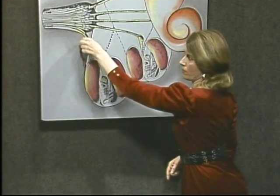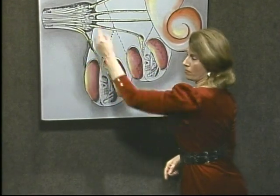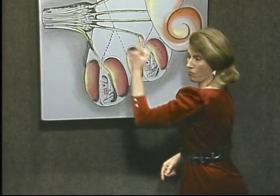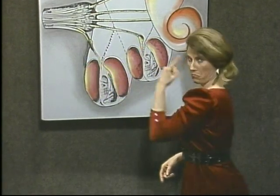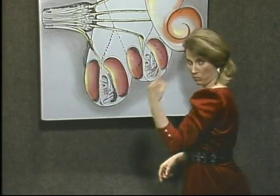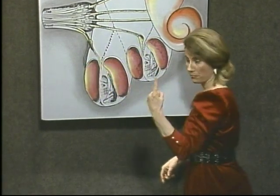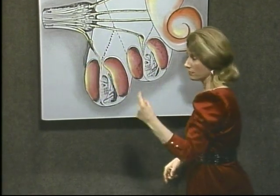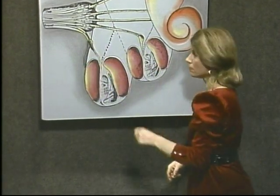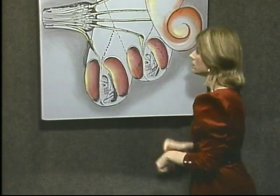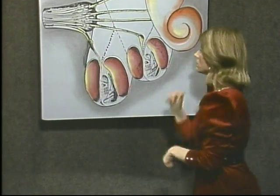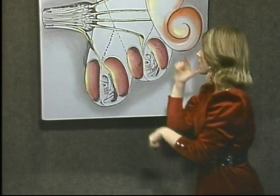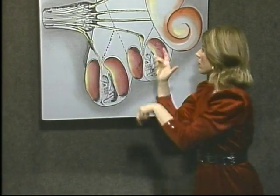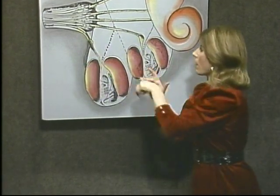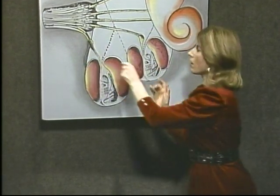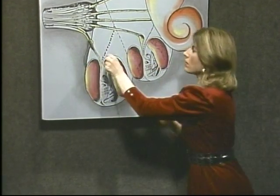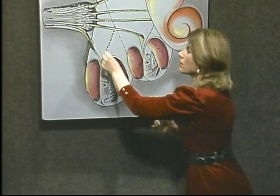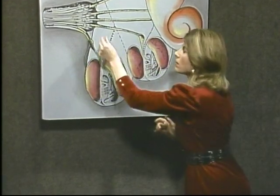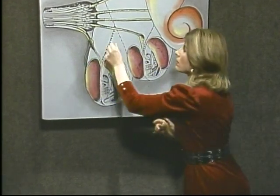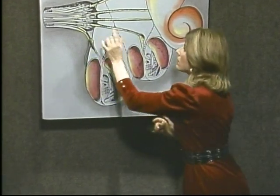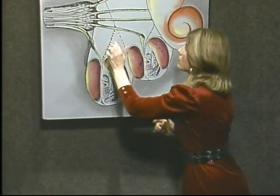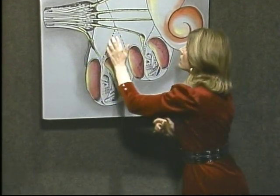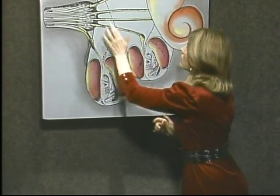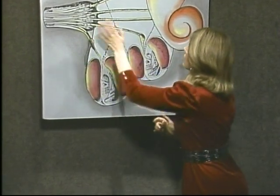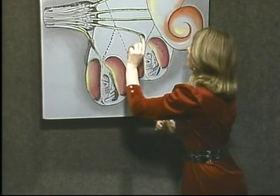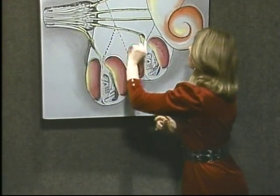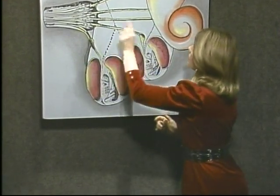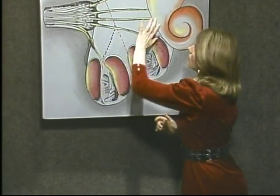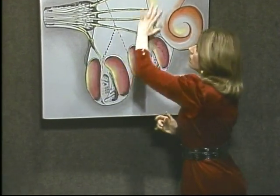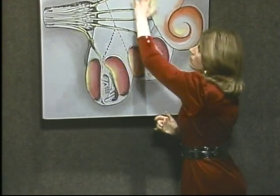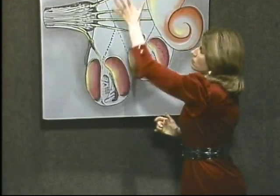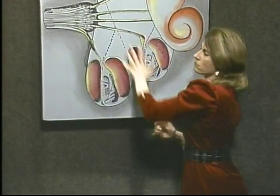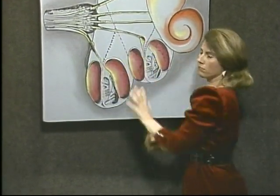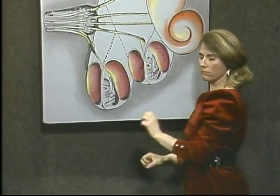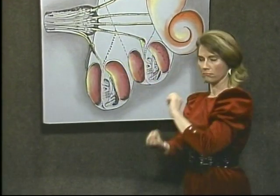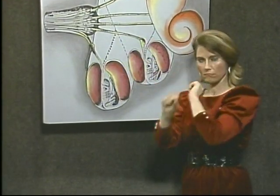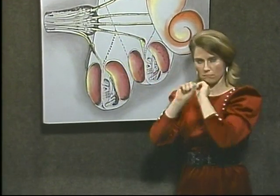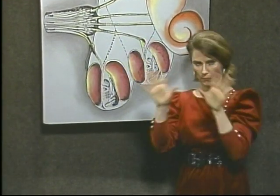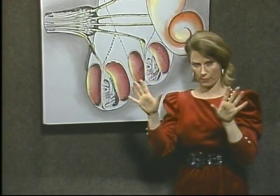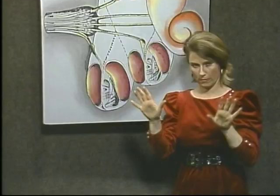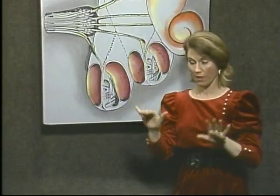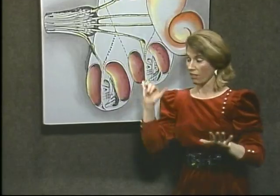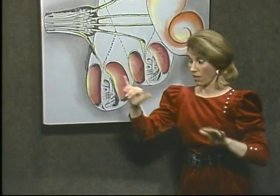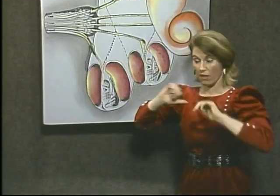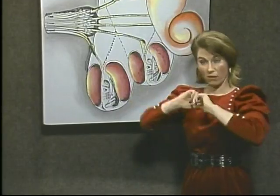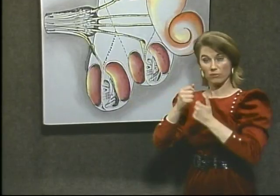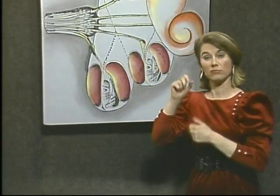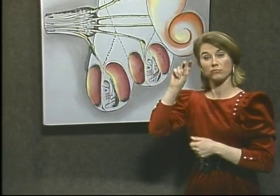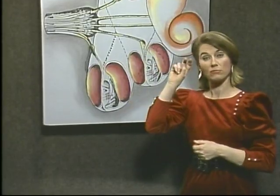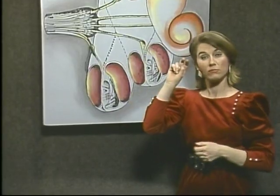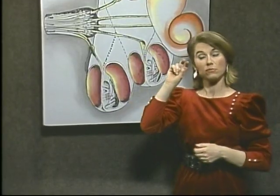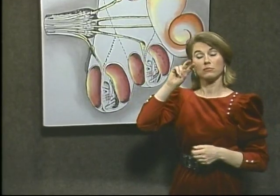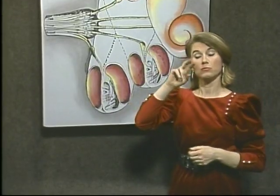will emit the signal to one auditory nerve fiber. It will not touch other auditory nerve